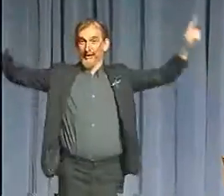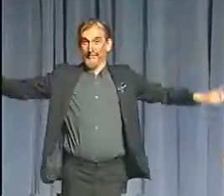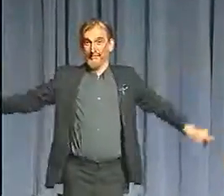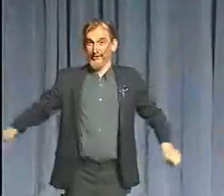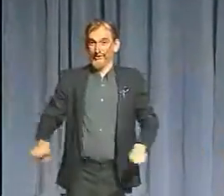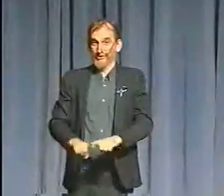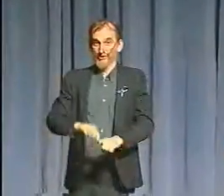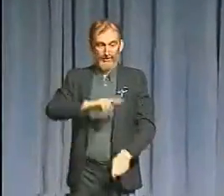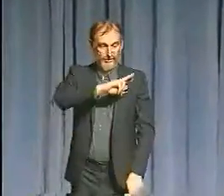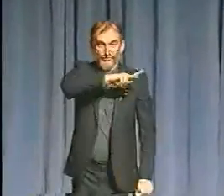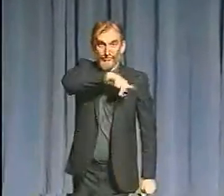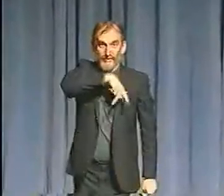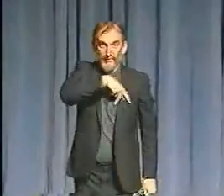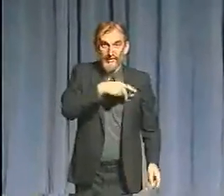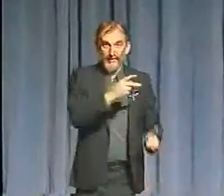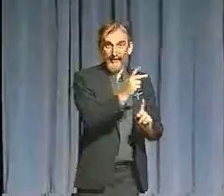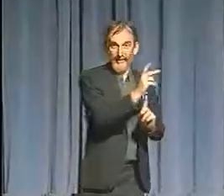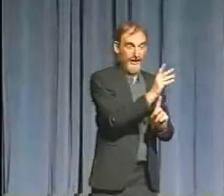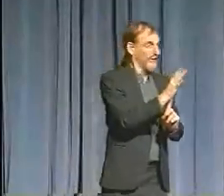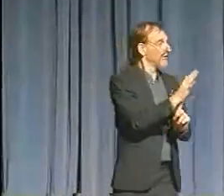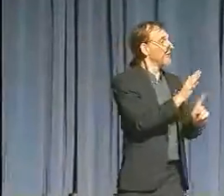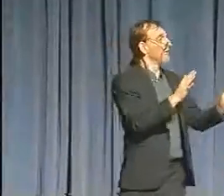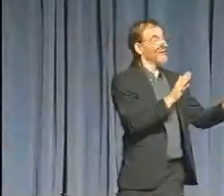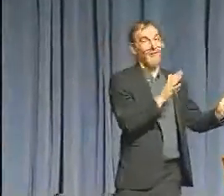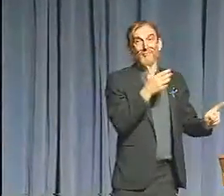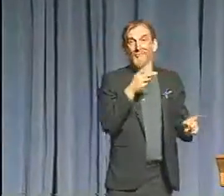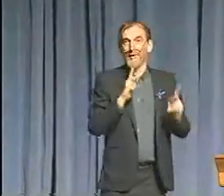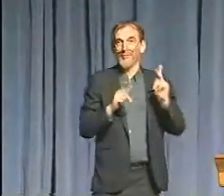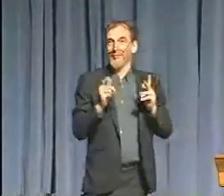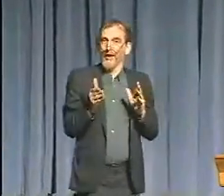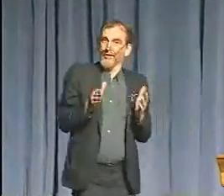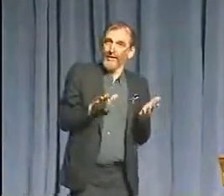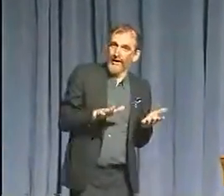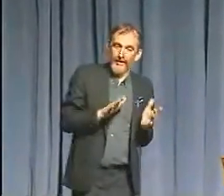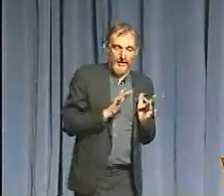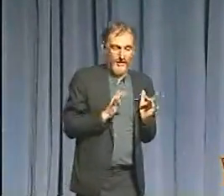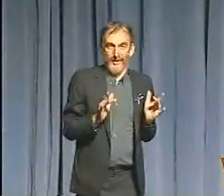Back to the big picture, and the blue ribbon and the blue candle.